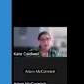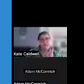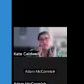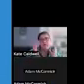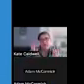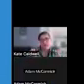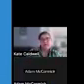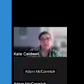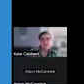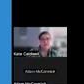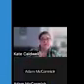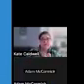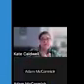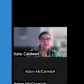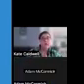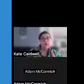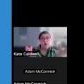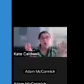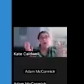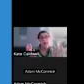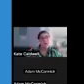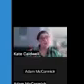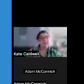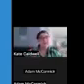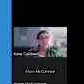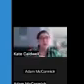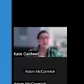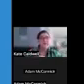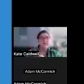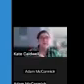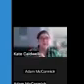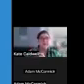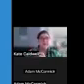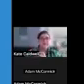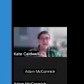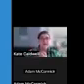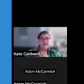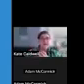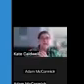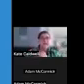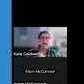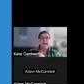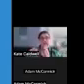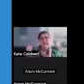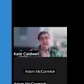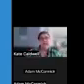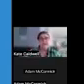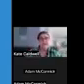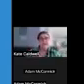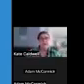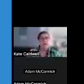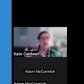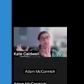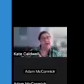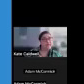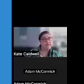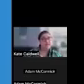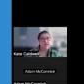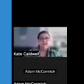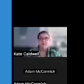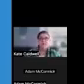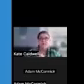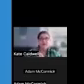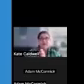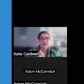working on. The first really focuses on core approaches to qualitative citizen data, and the second looks at core